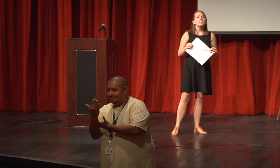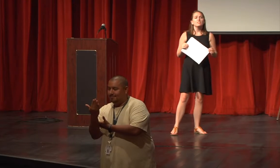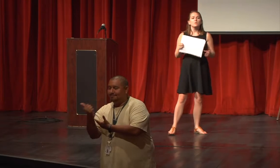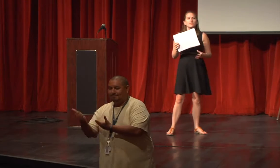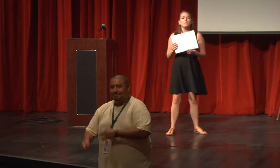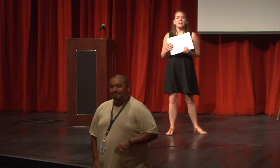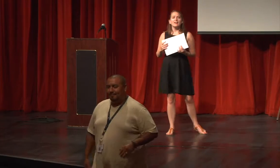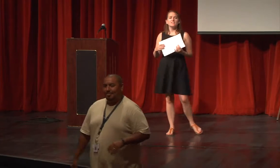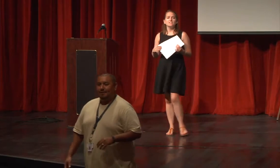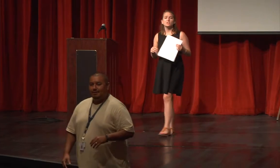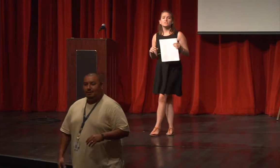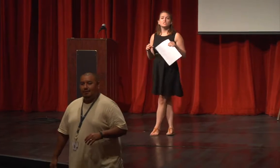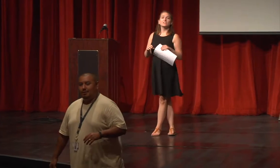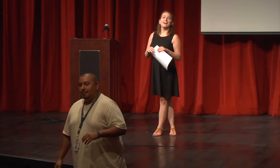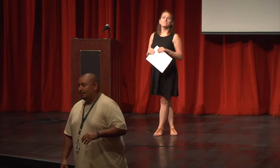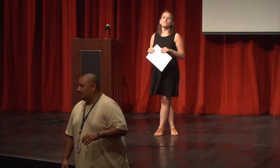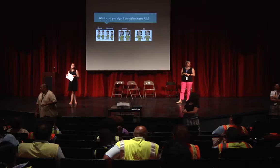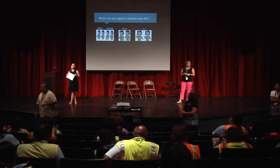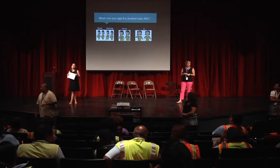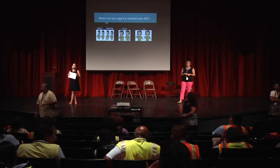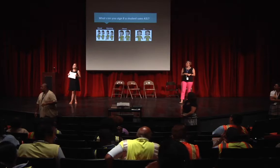The other one that we added this year is good afternoon.